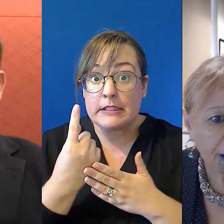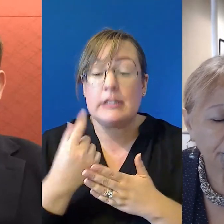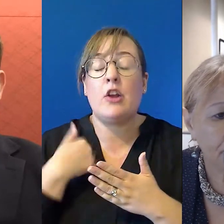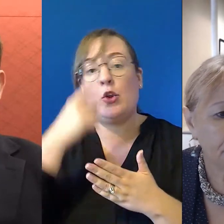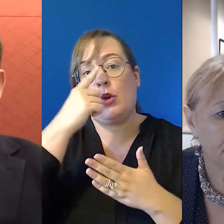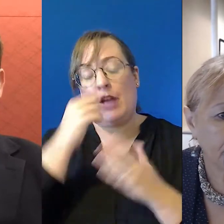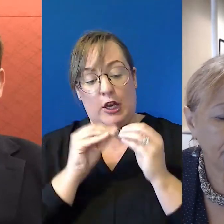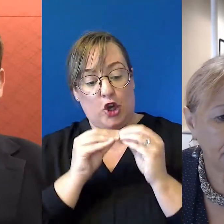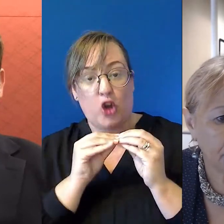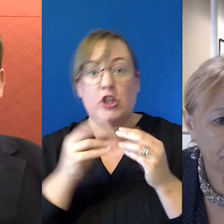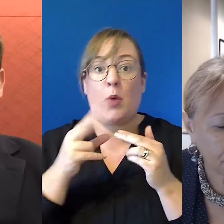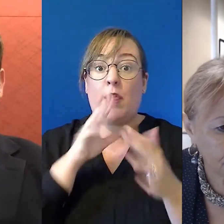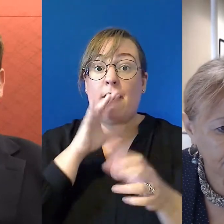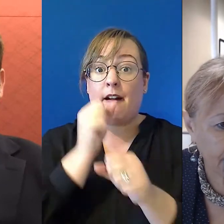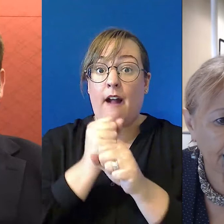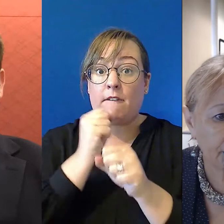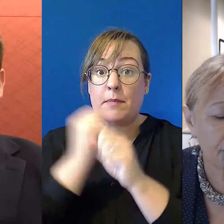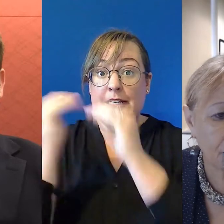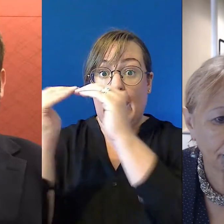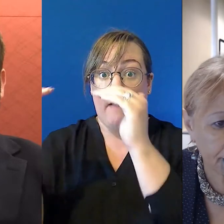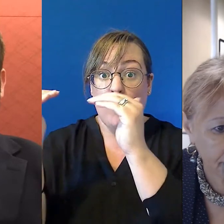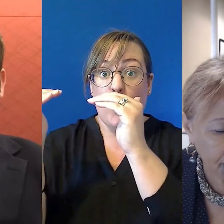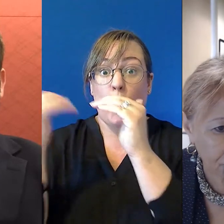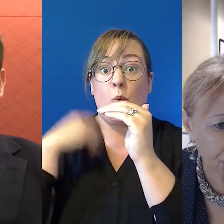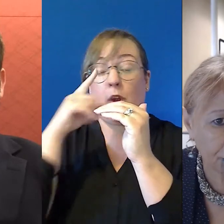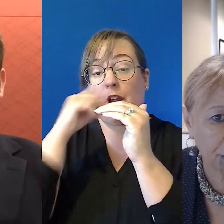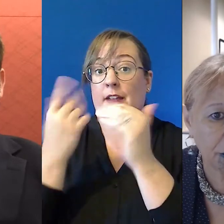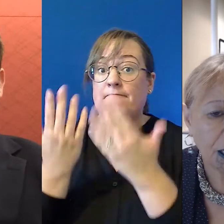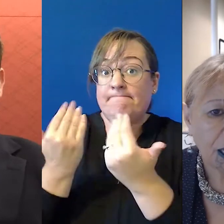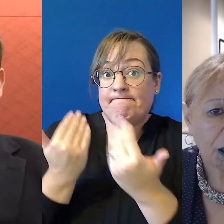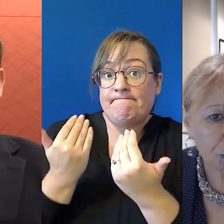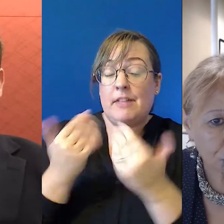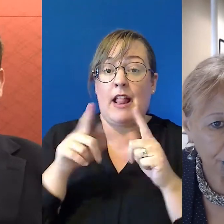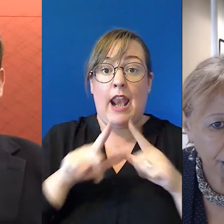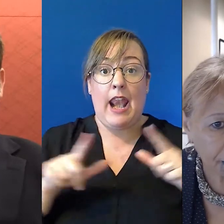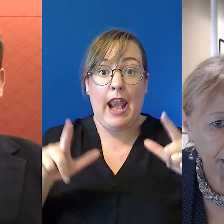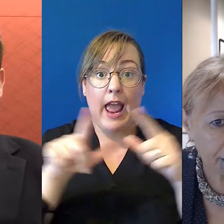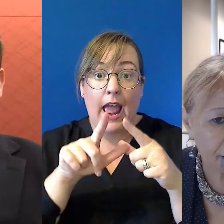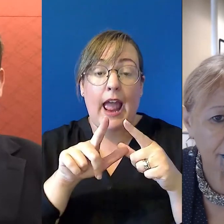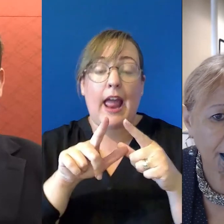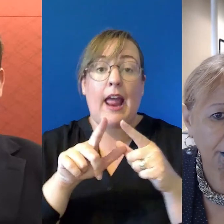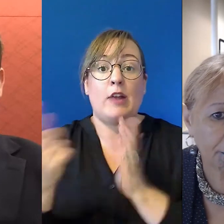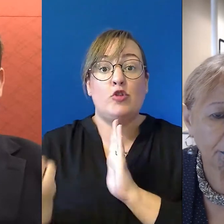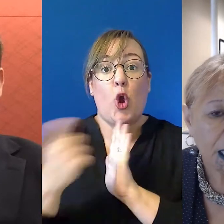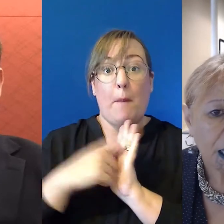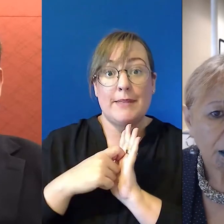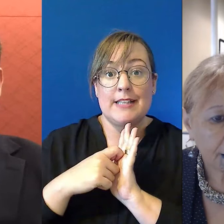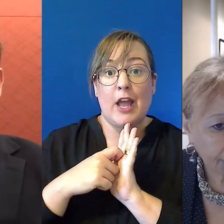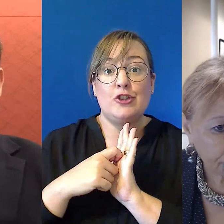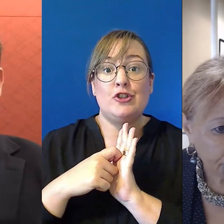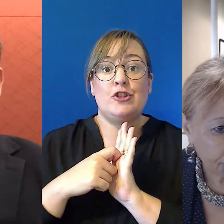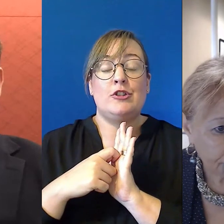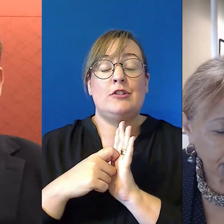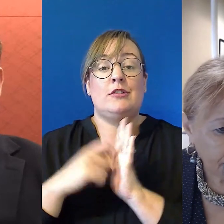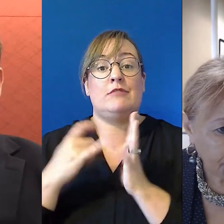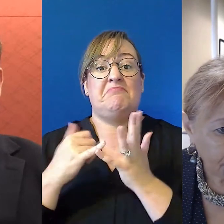with the government the return of lands, compensation, cultural sites, the